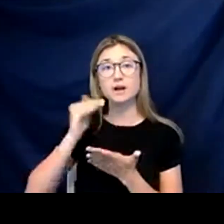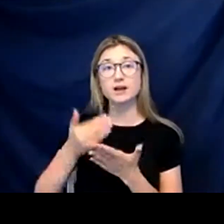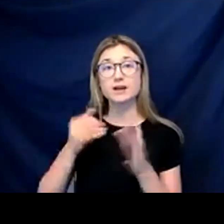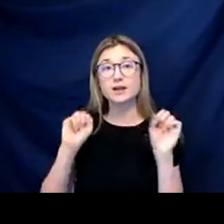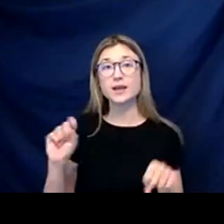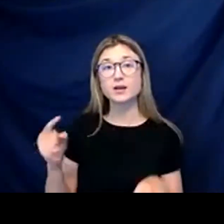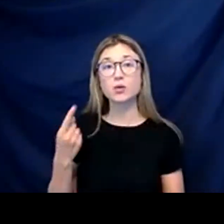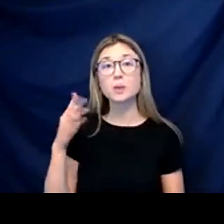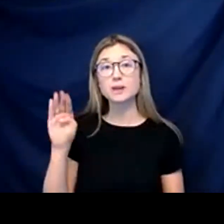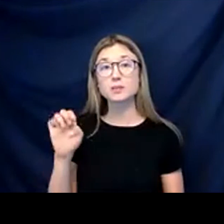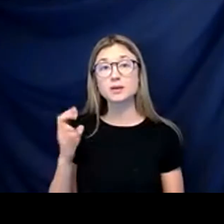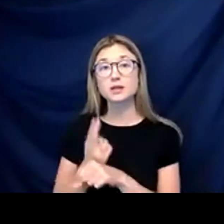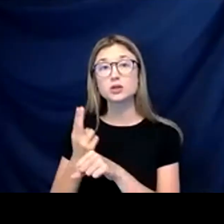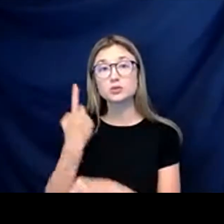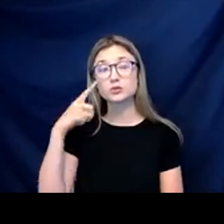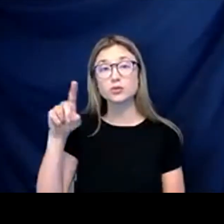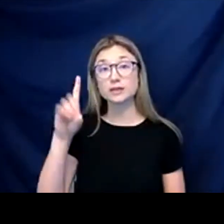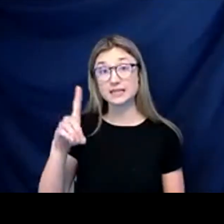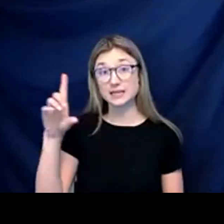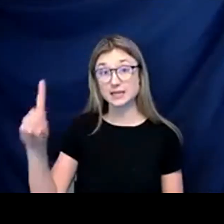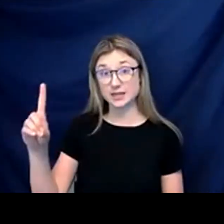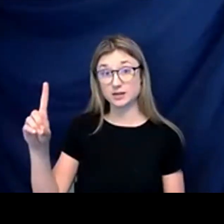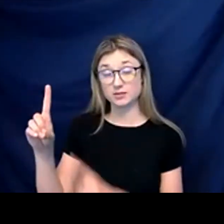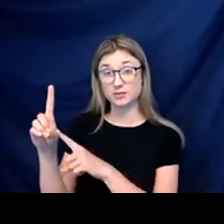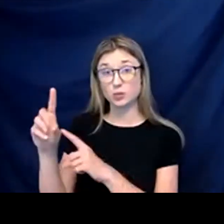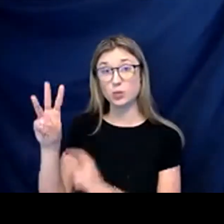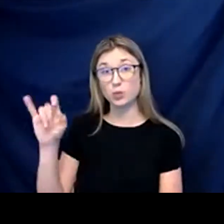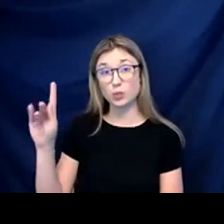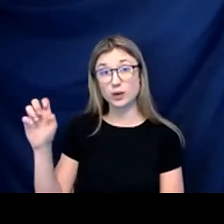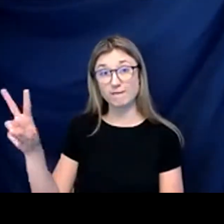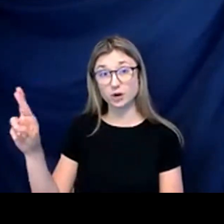for the DD side, for DD waiver services.